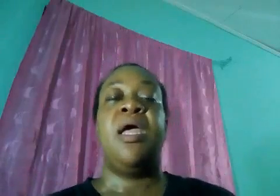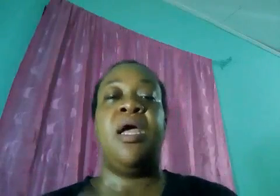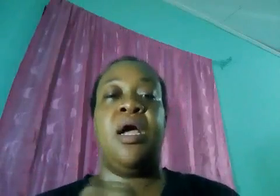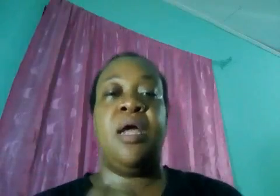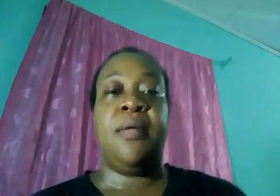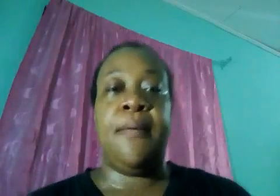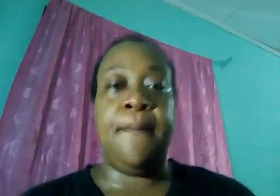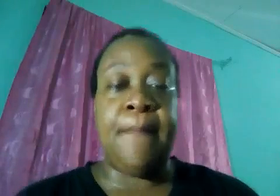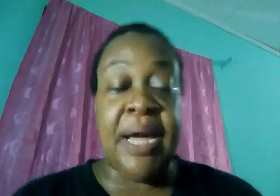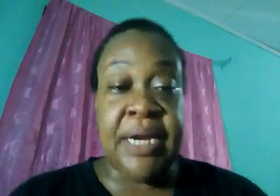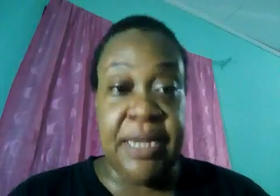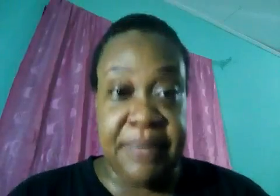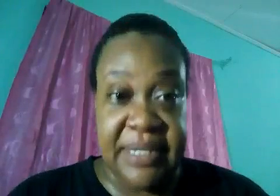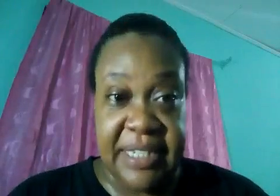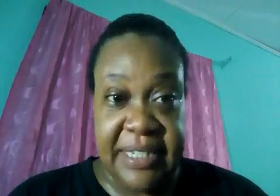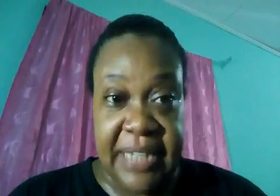My name is Sister Anna.